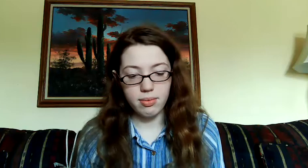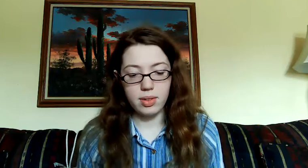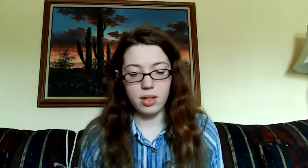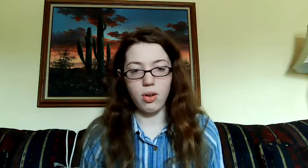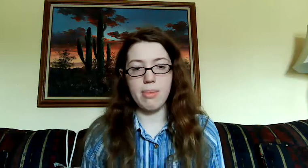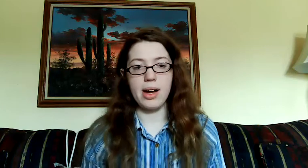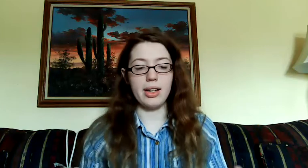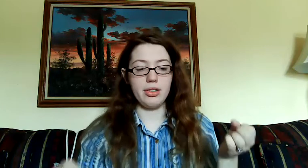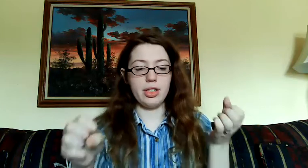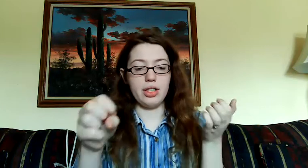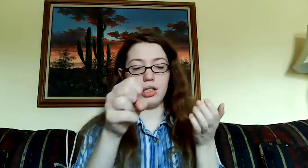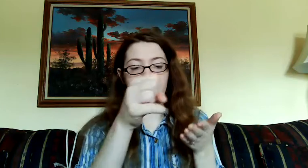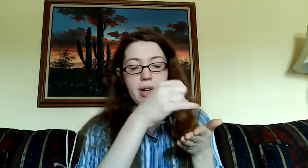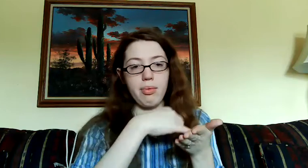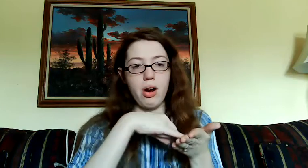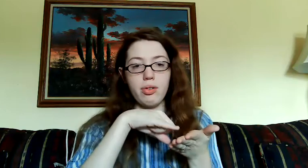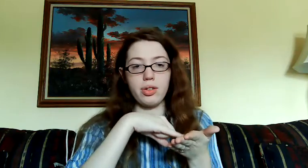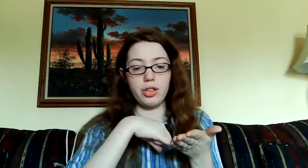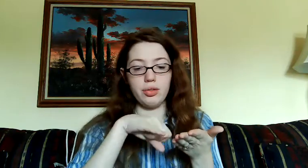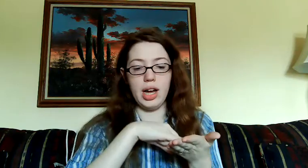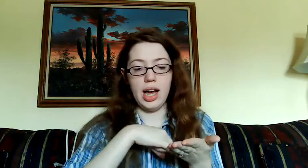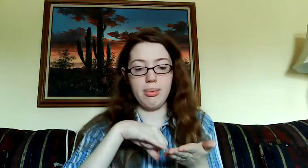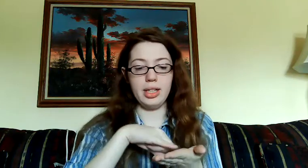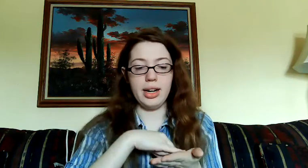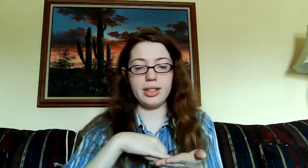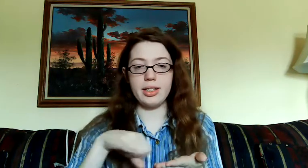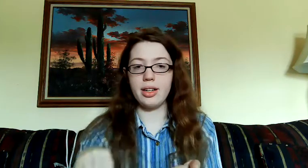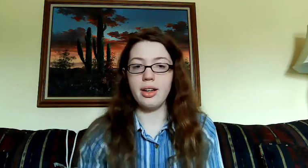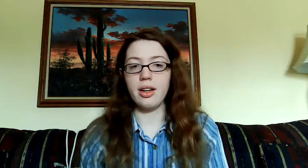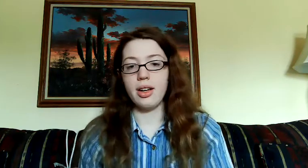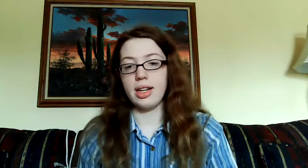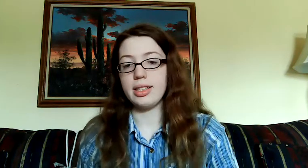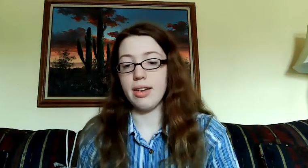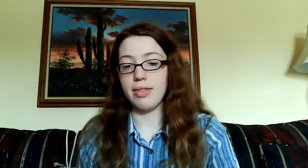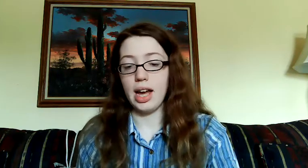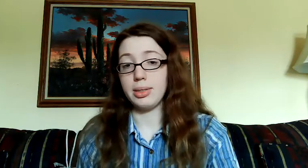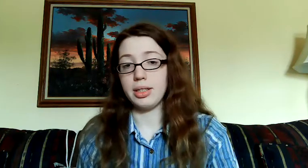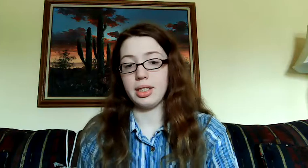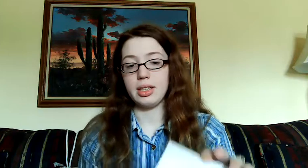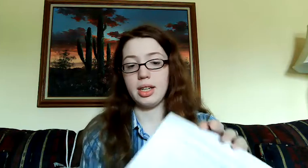Or I might use it to show somebody wrote or drew an object instead of the object itself.